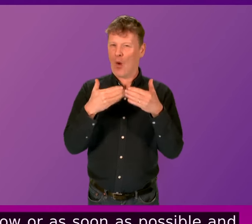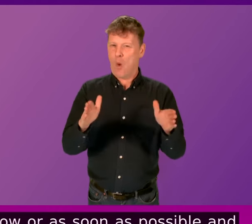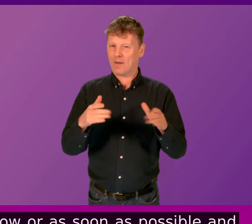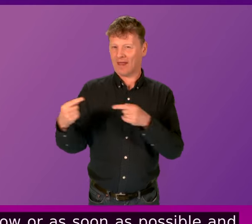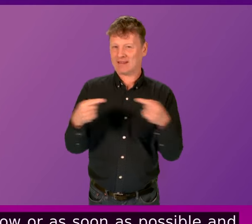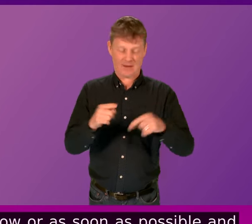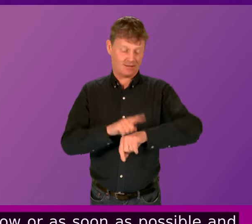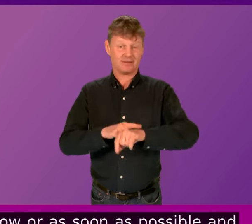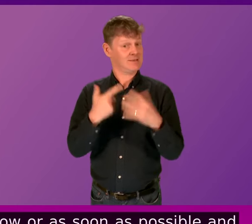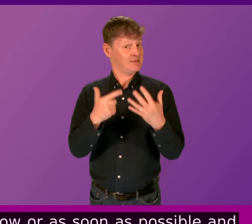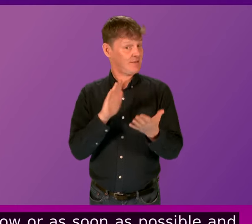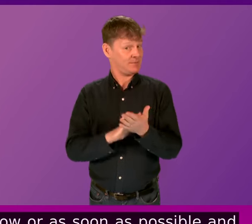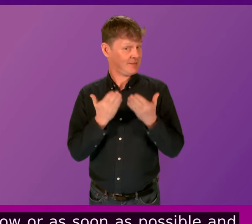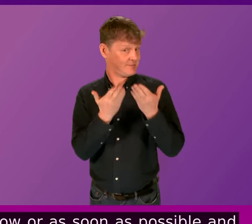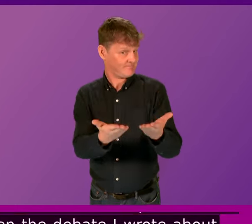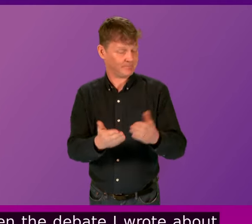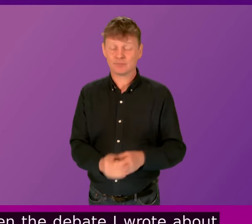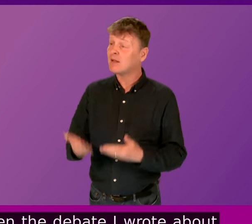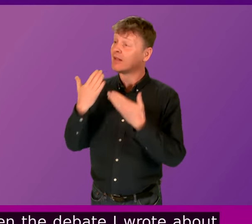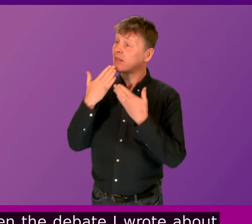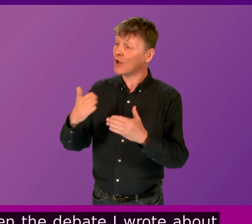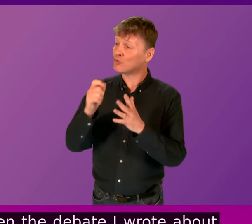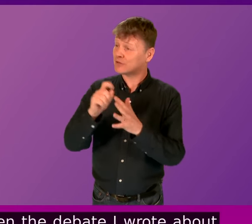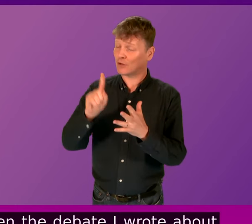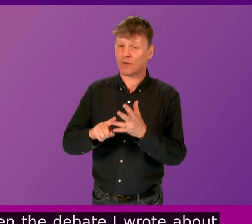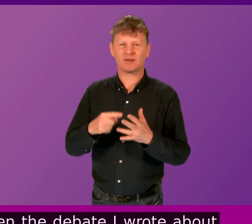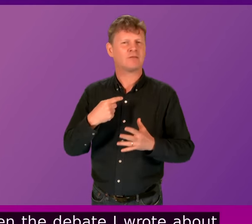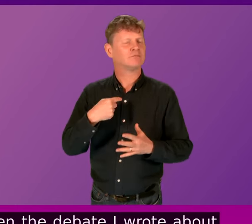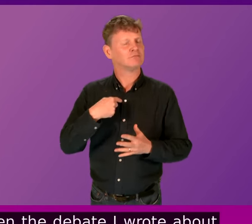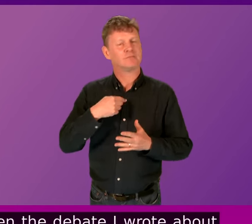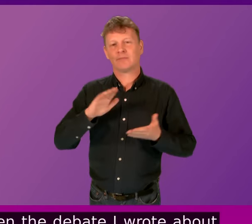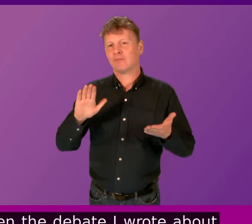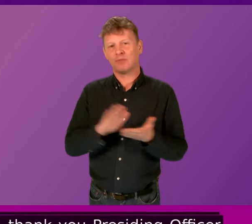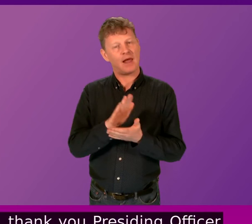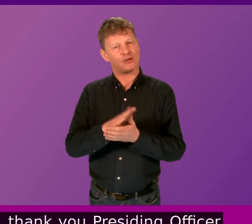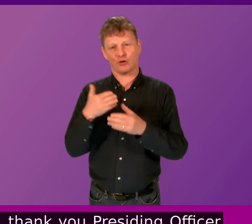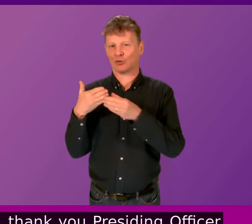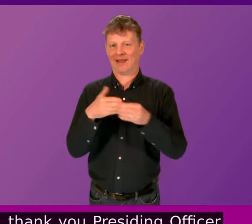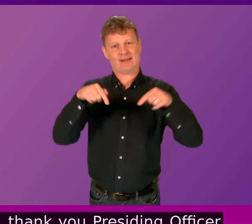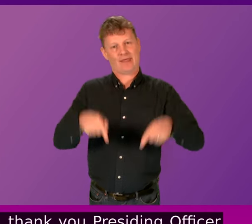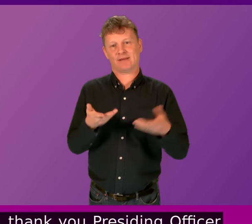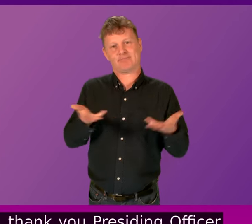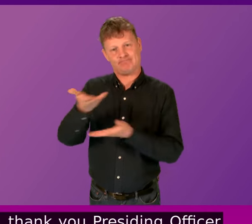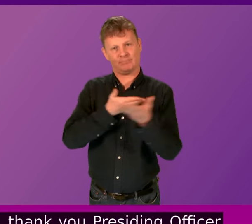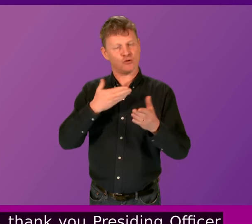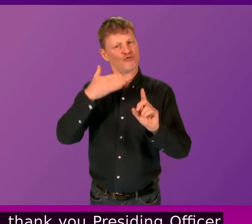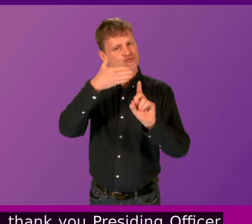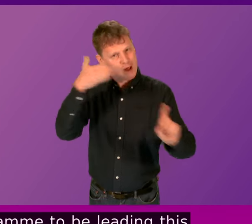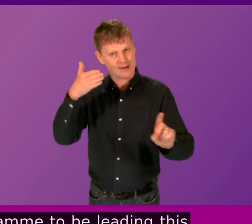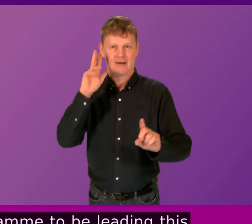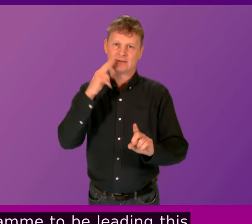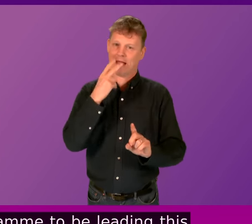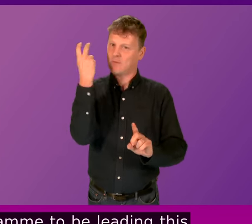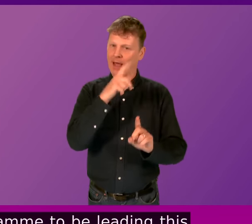7 minutes. Ms. Mackay. Thank you, Presiding Officer. It's an absolute pleasure to be leading this debate on recognising deafblindness